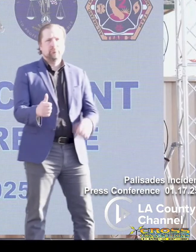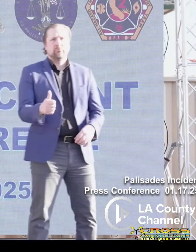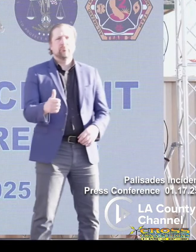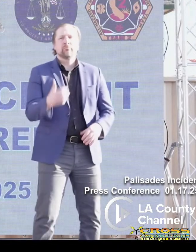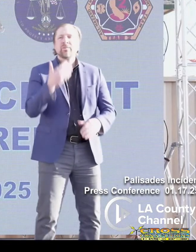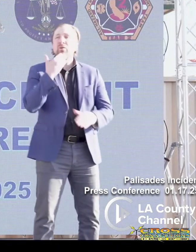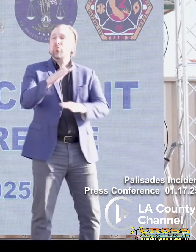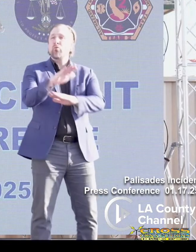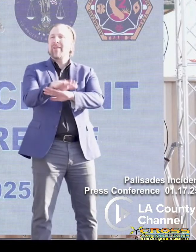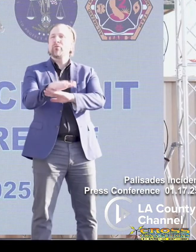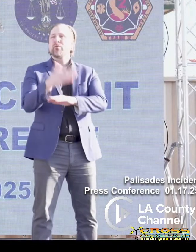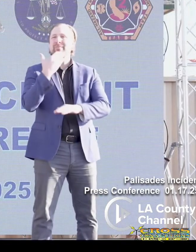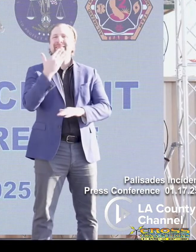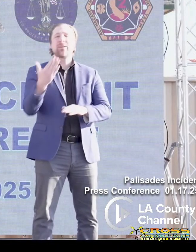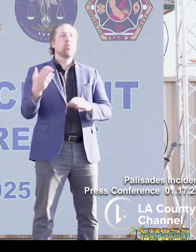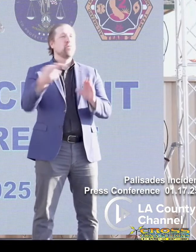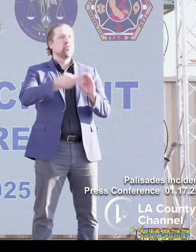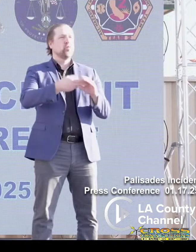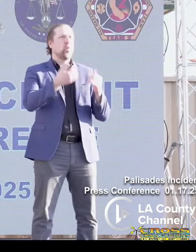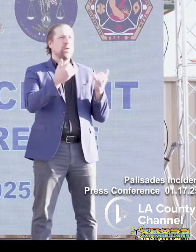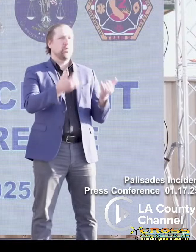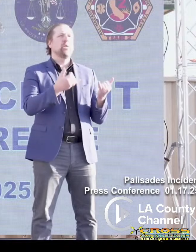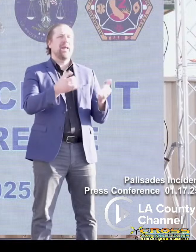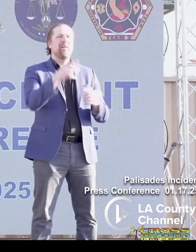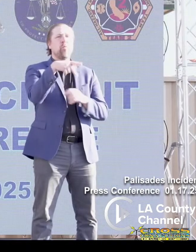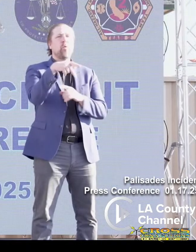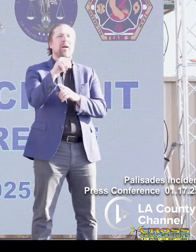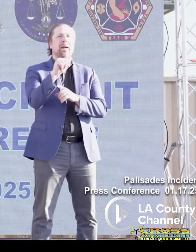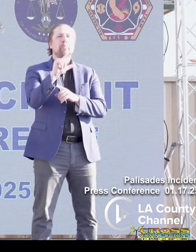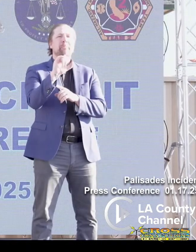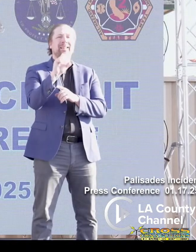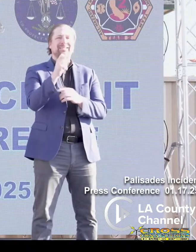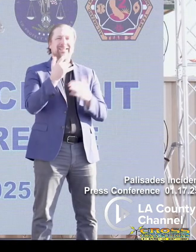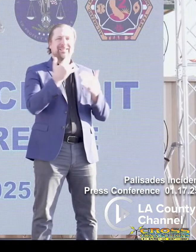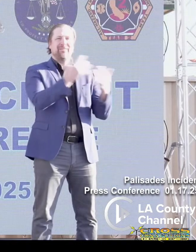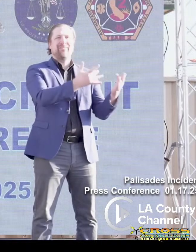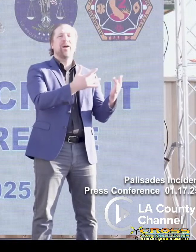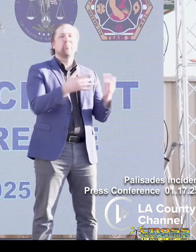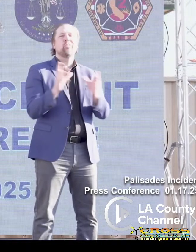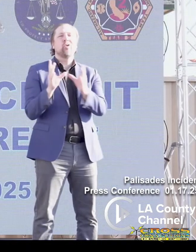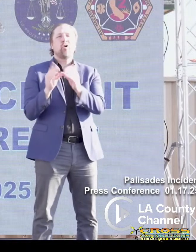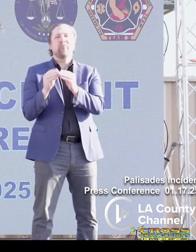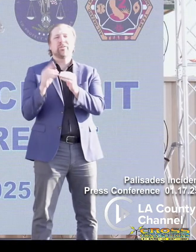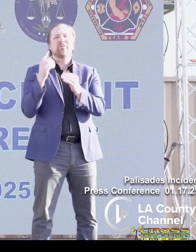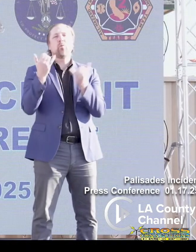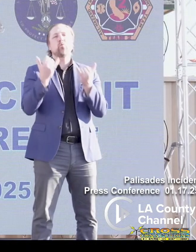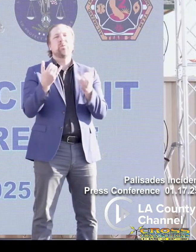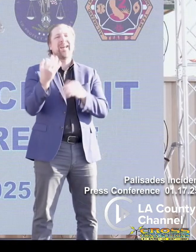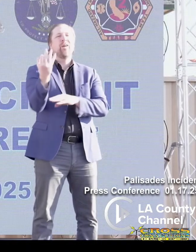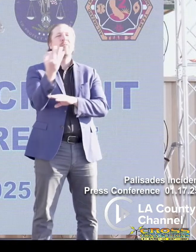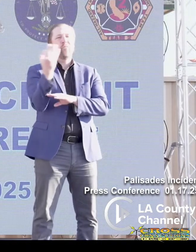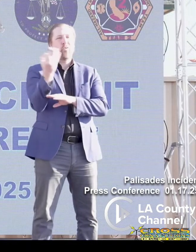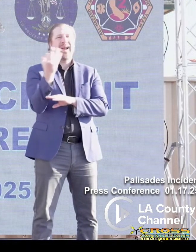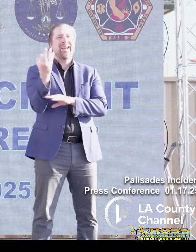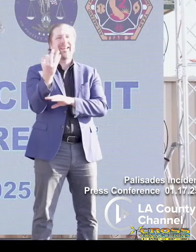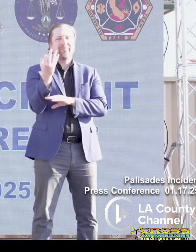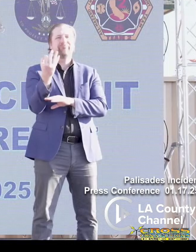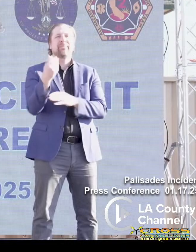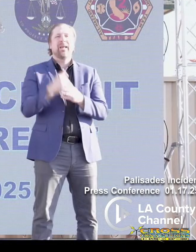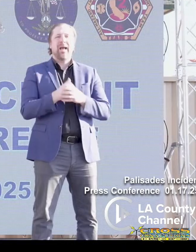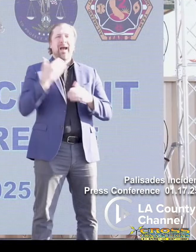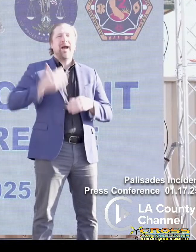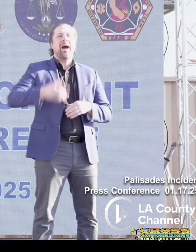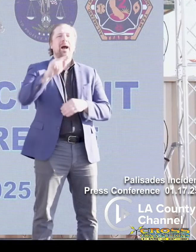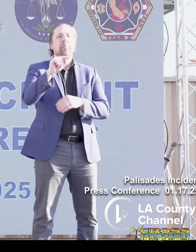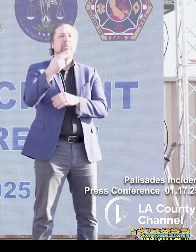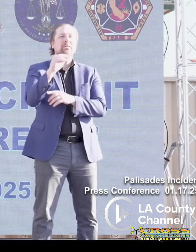Good afternoon, and thank you all for joining us for the Palisades Fire press event for Friday, January 17th, 2025. My name is Thomas Schutz,